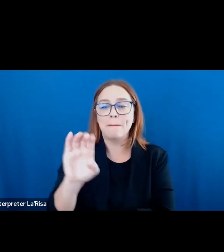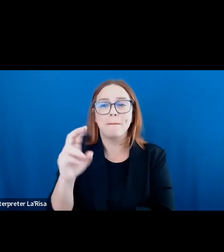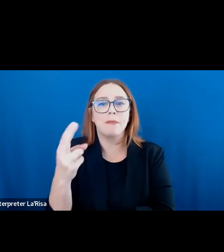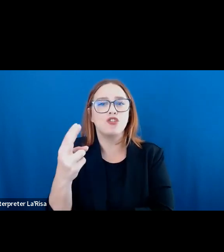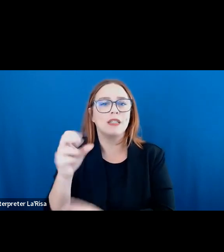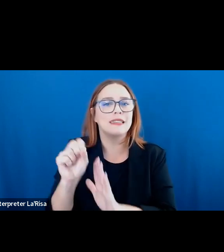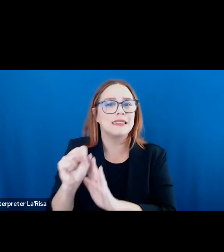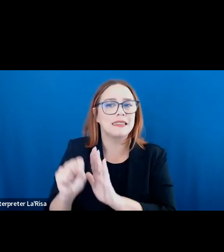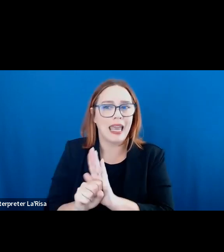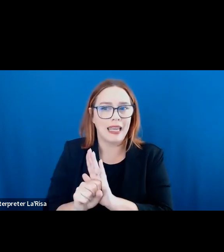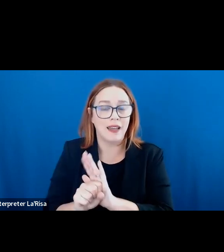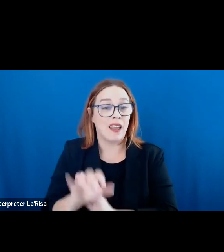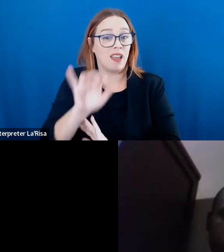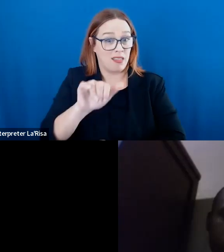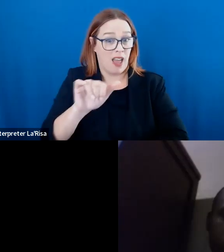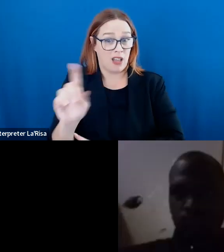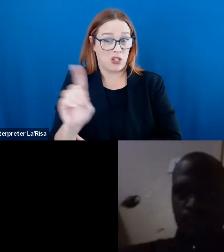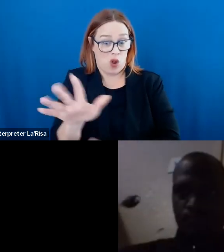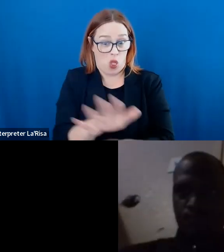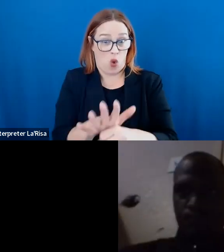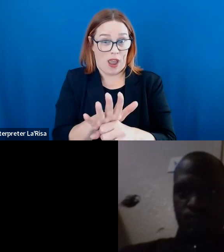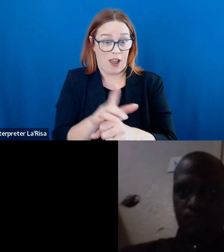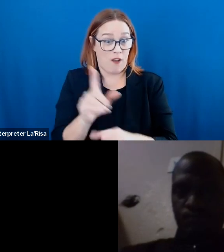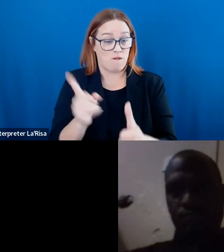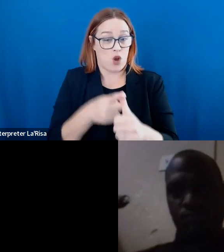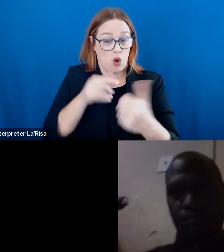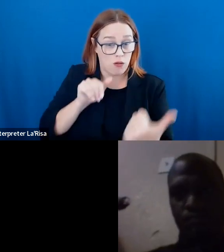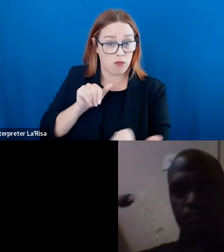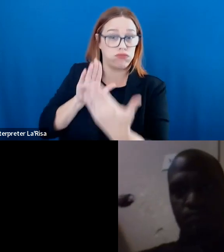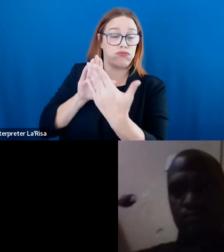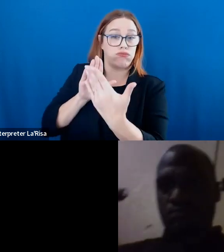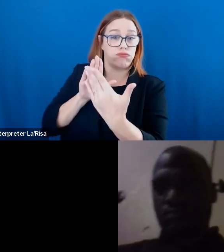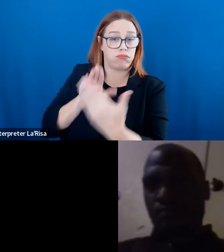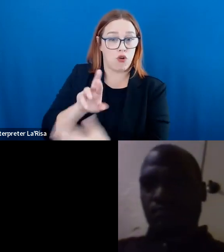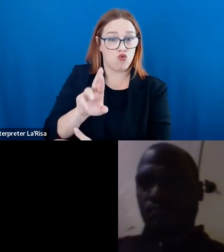faced racism when my father was